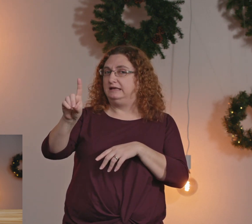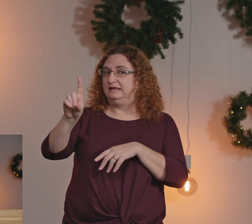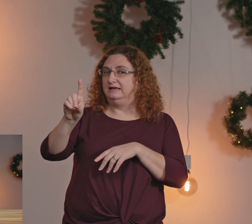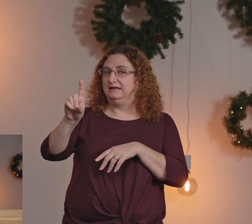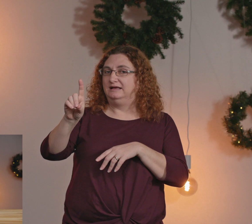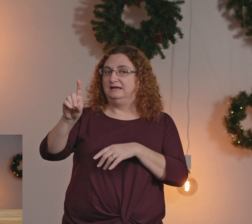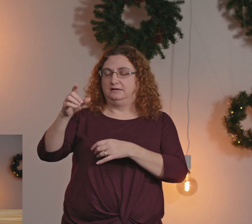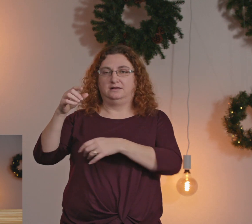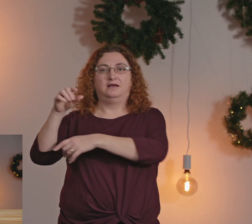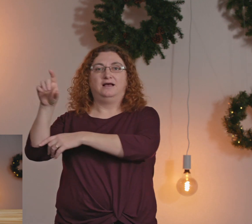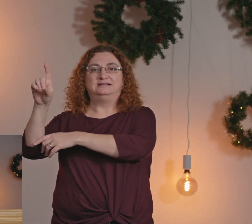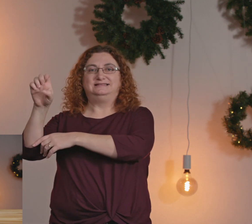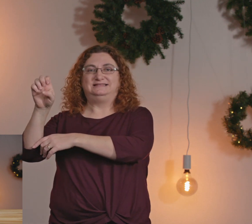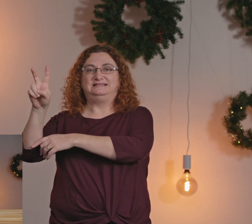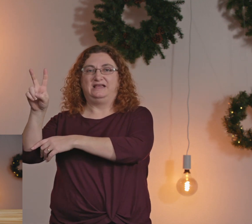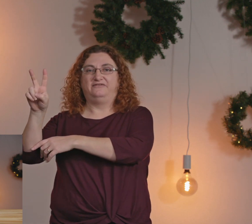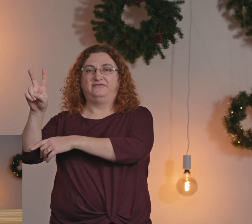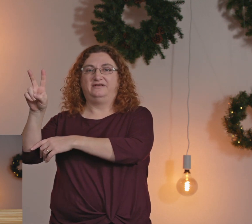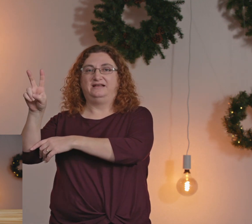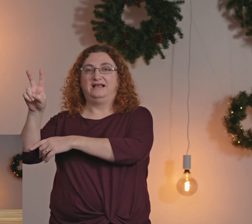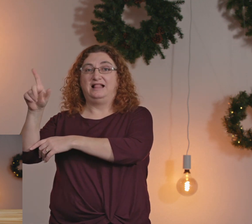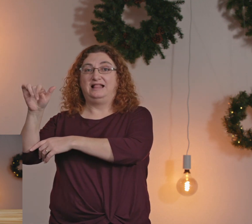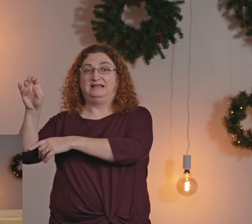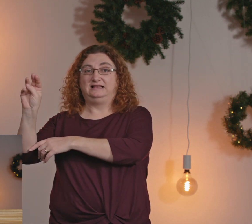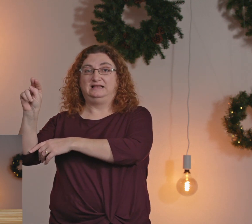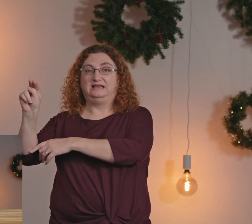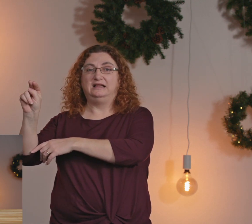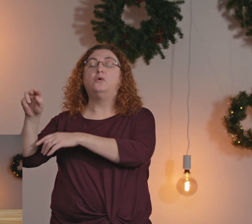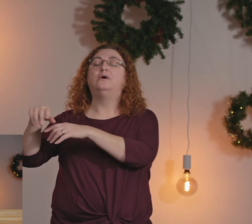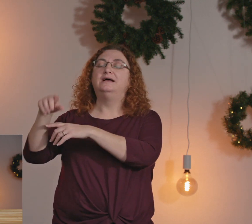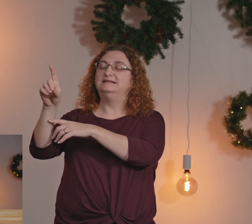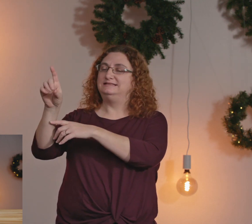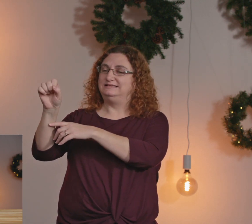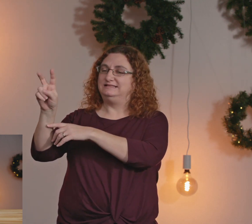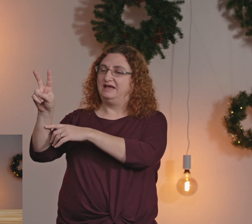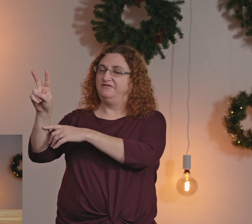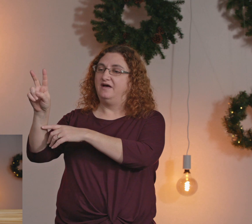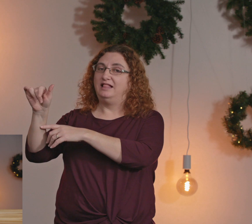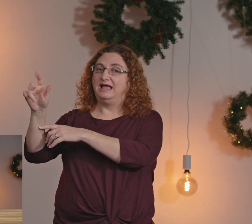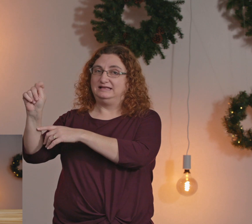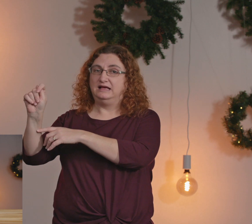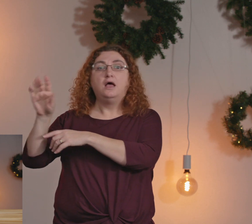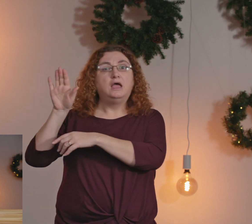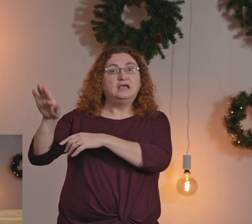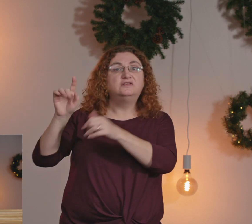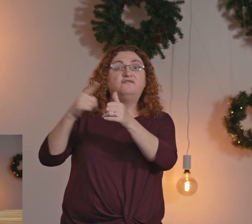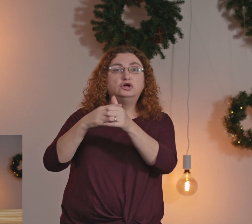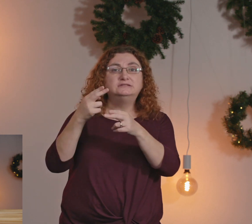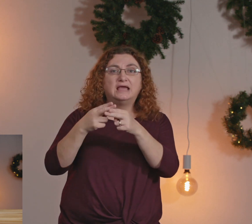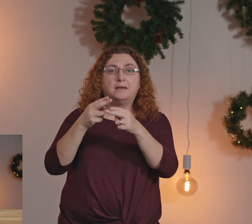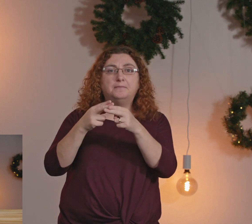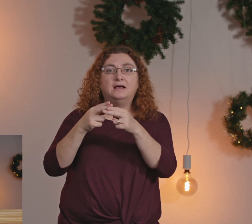his last name spelled backward. Telvid Devlet. He used to giggle about it and think, was there